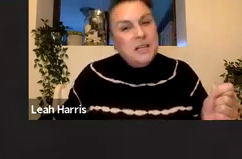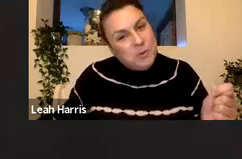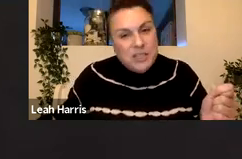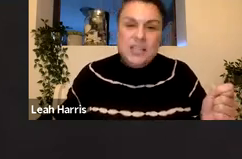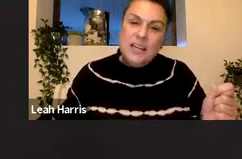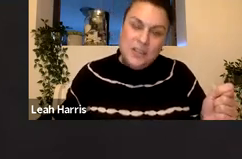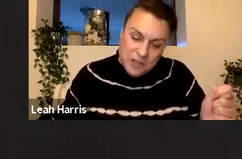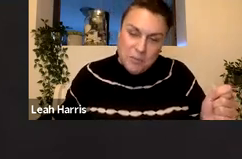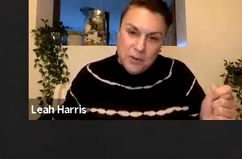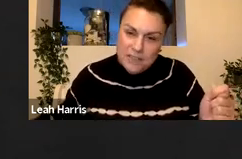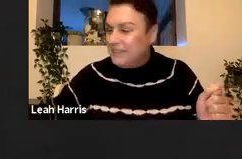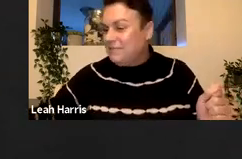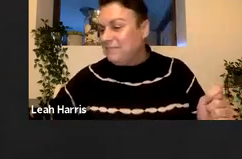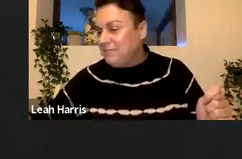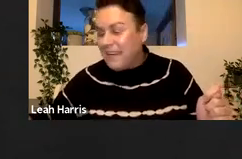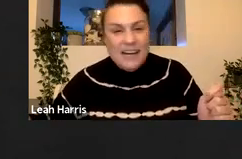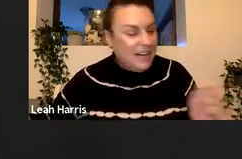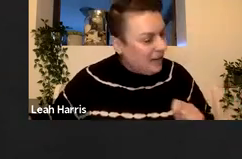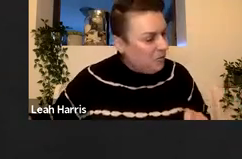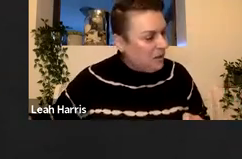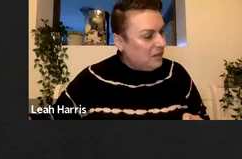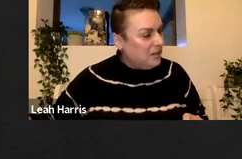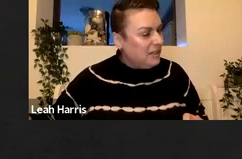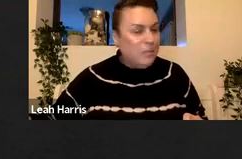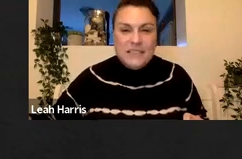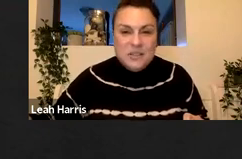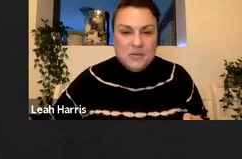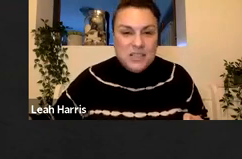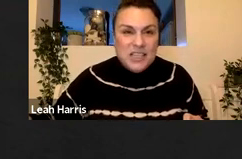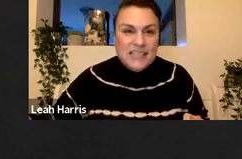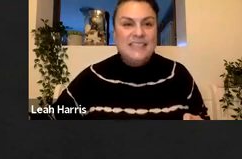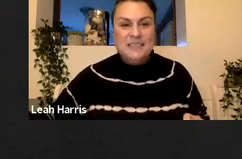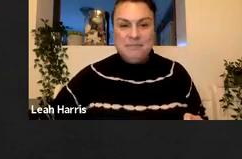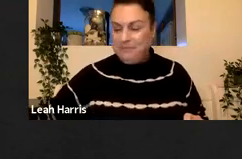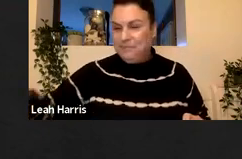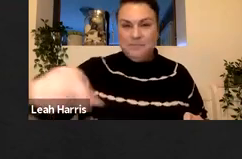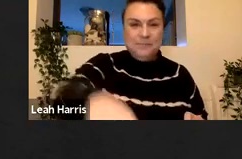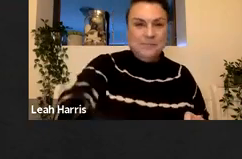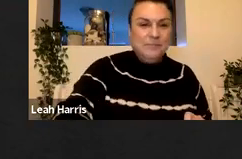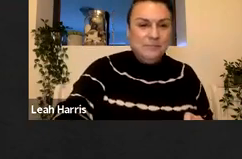truly appreciate your input and i will now pass it over to jess